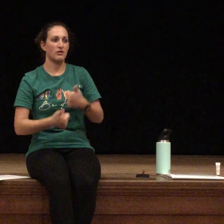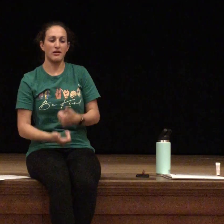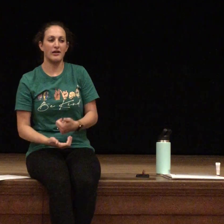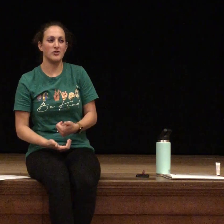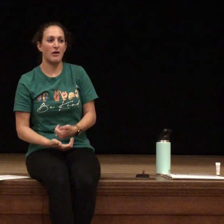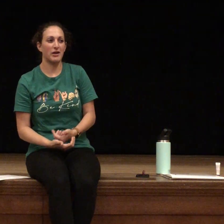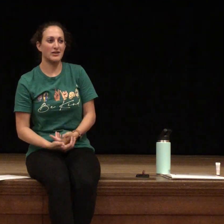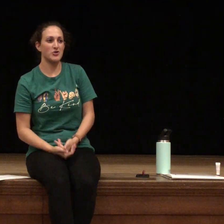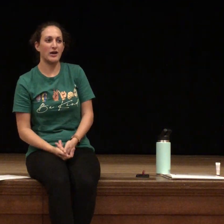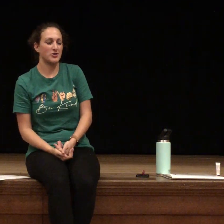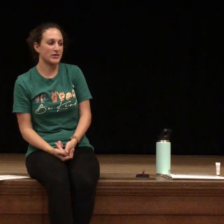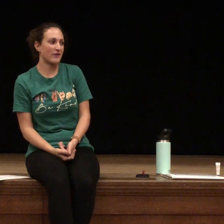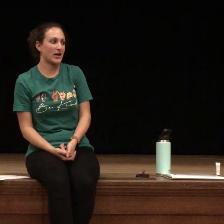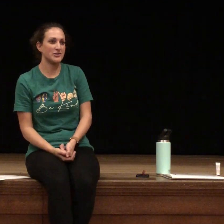Okay, so now I'm going to ask you guys, and you guys have to answer.